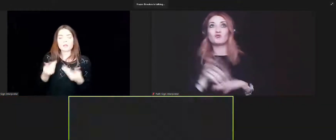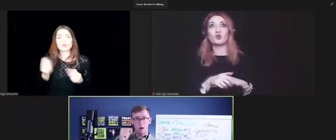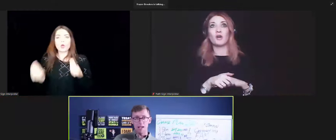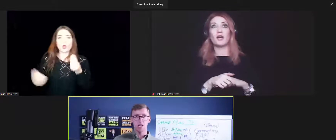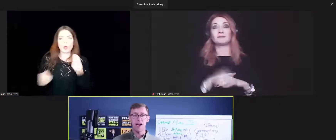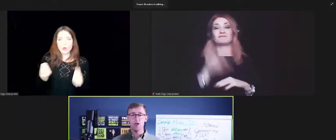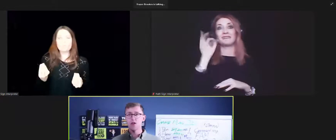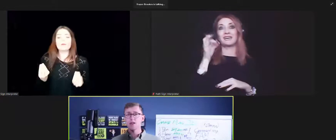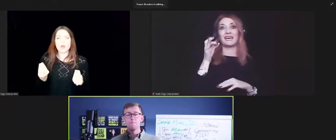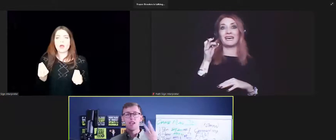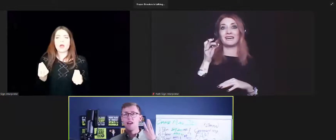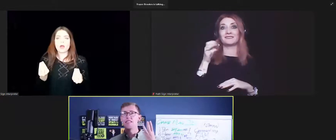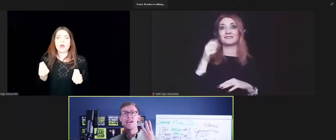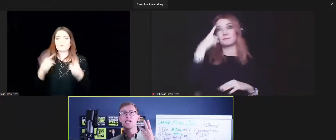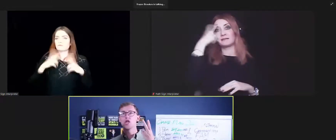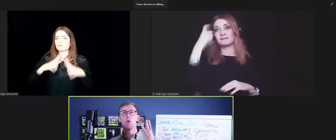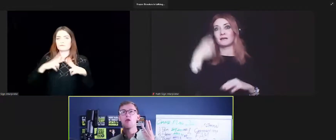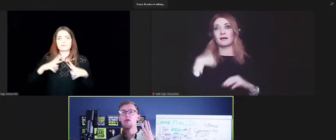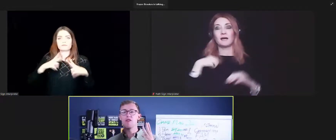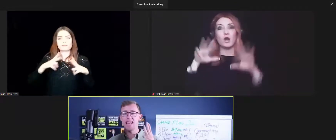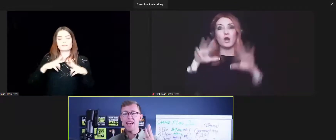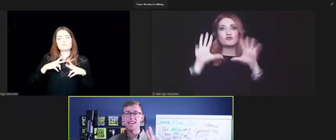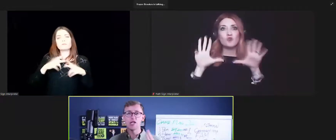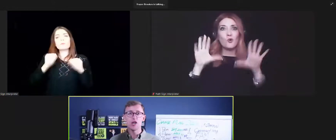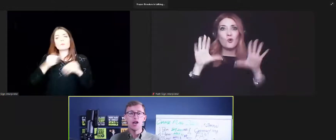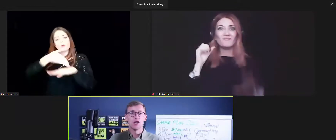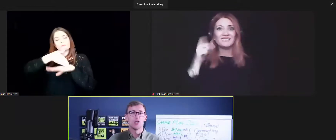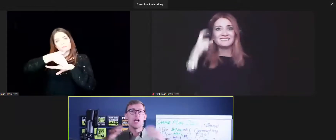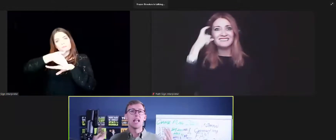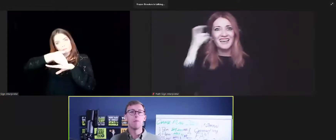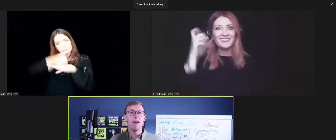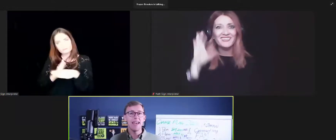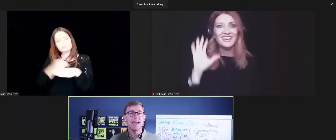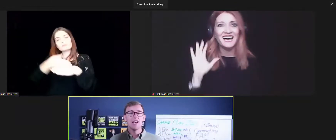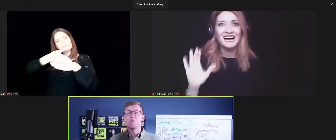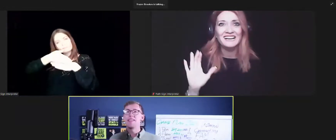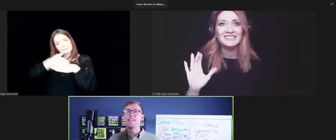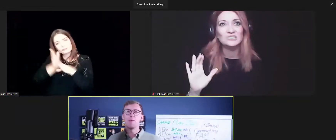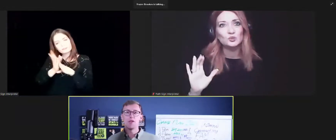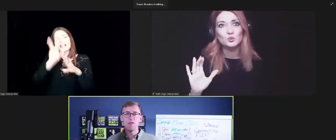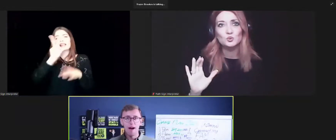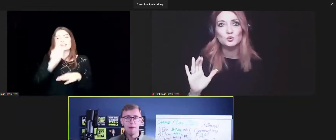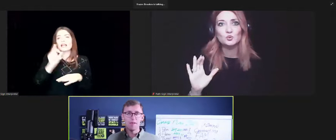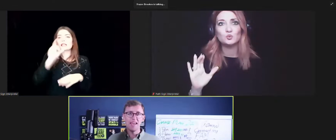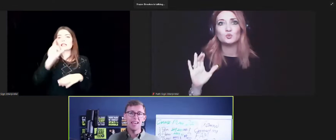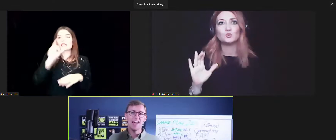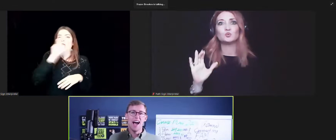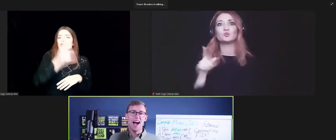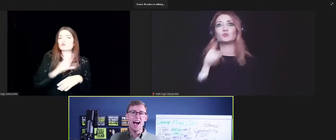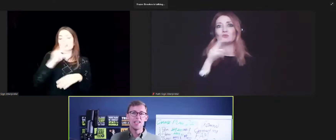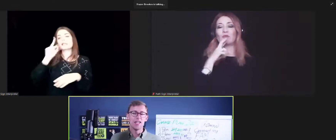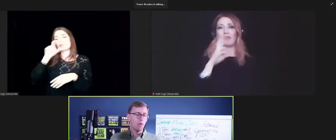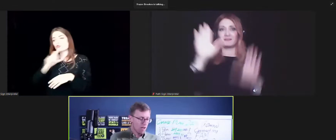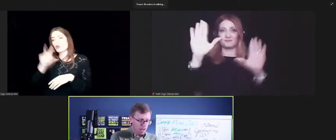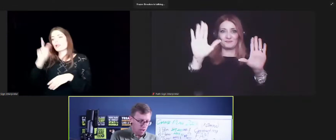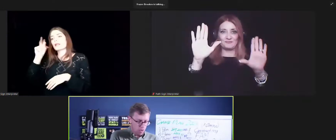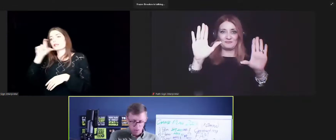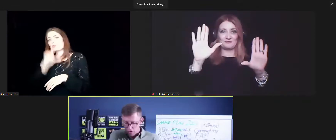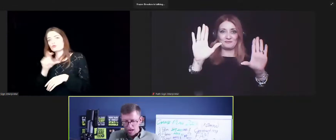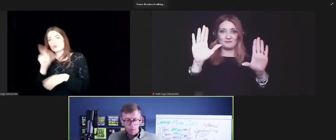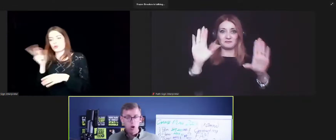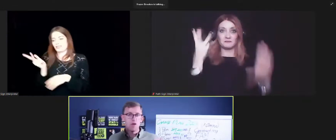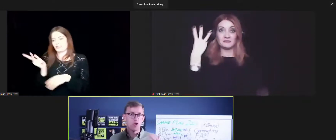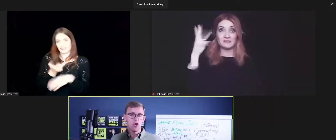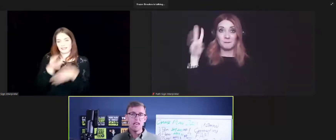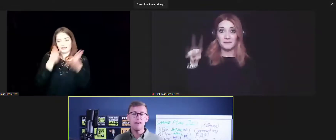all out massive action, and then take 2 or 3 days to celebrate, spend time with your family,